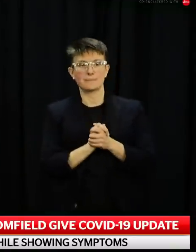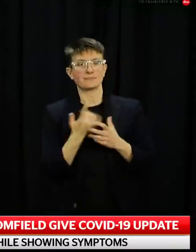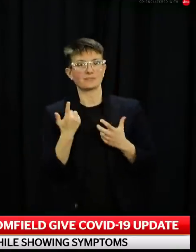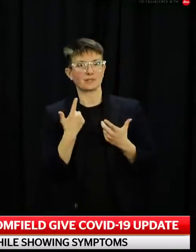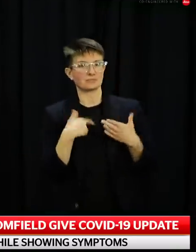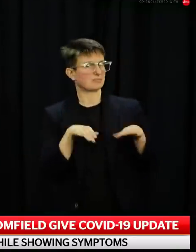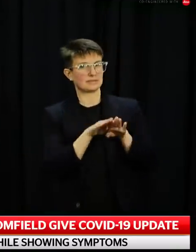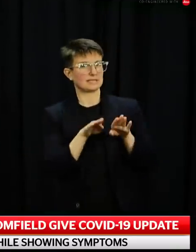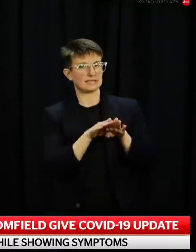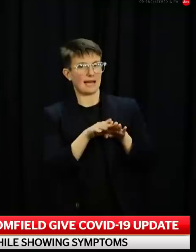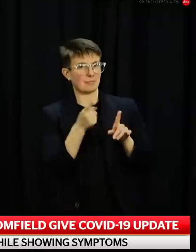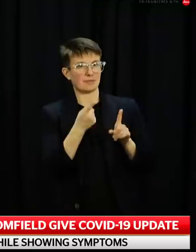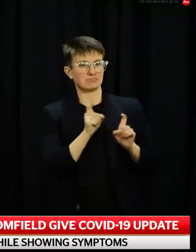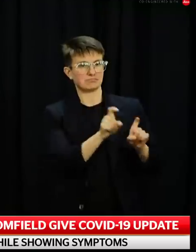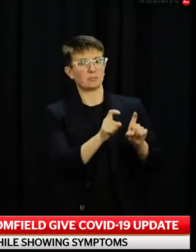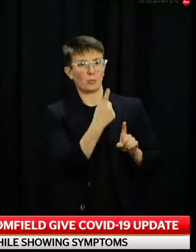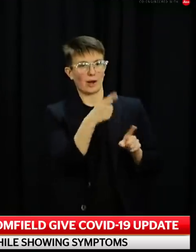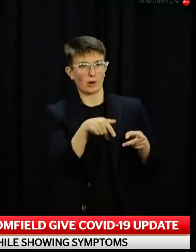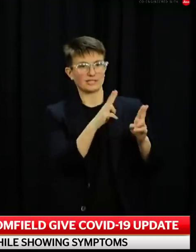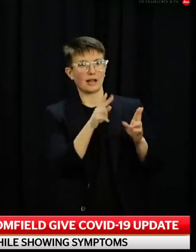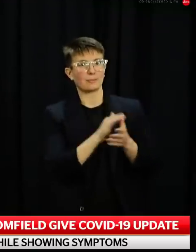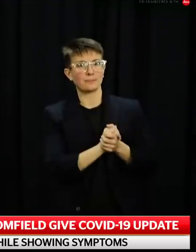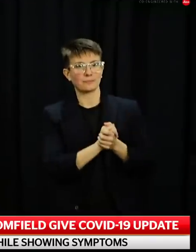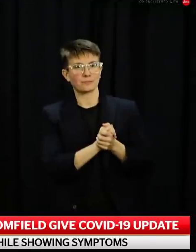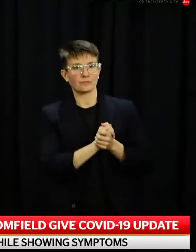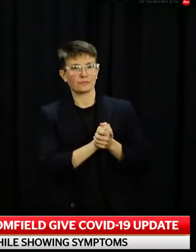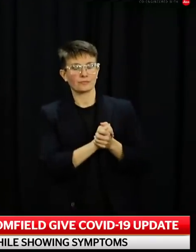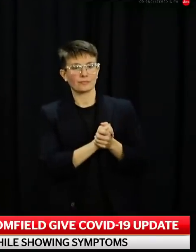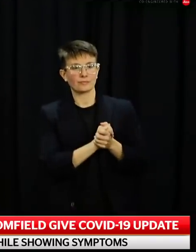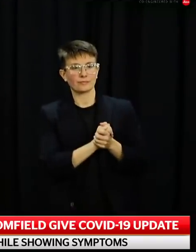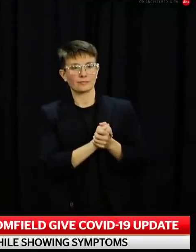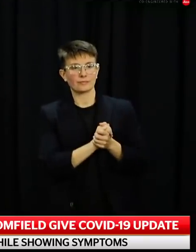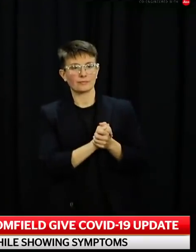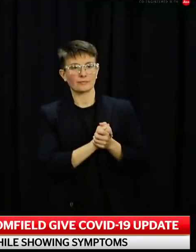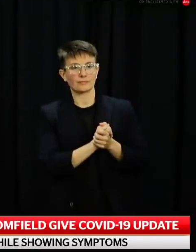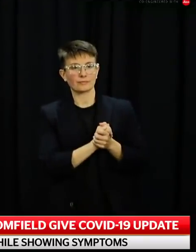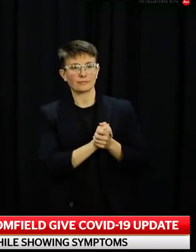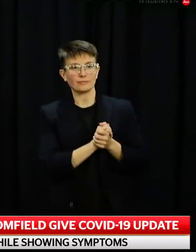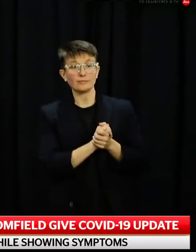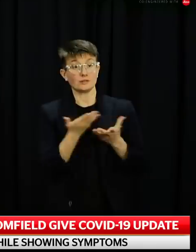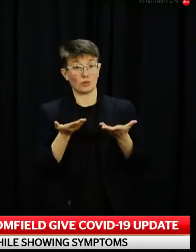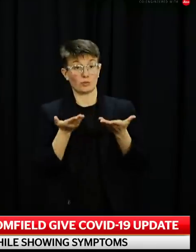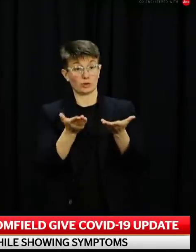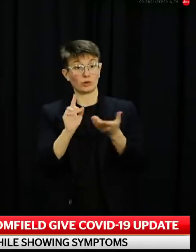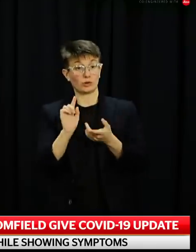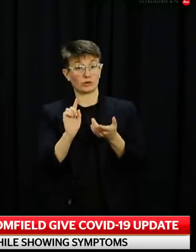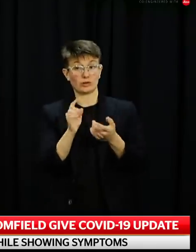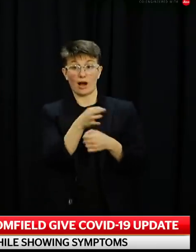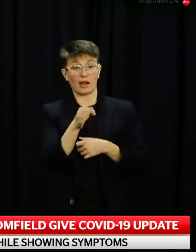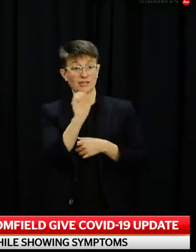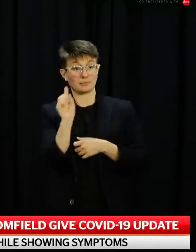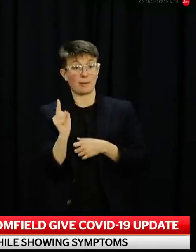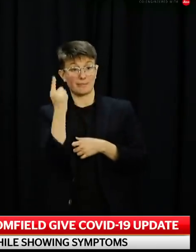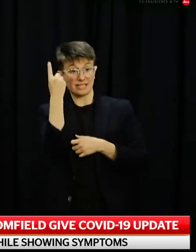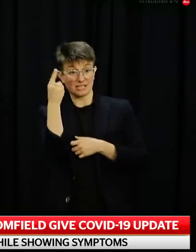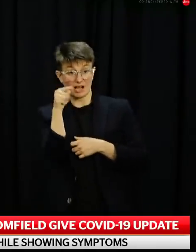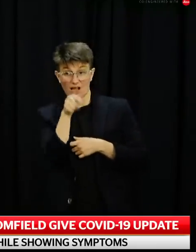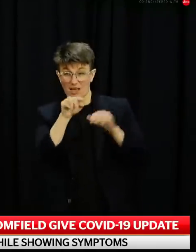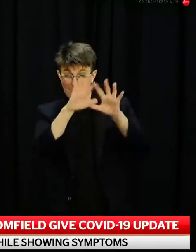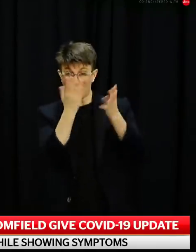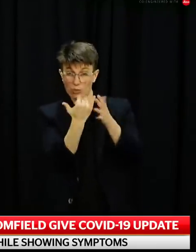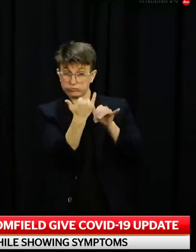but obviously I would have thought, given our expectations on the cooks, that their expectations on us would be that we'd be free of community